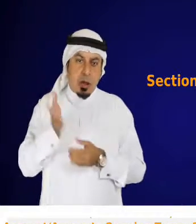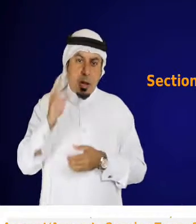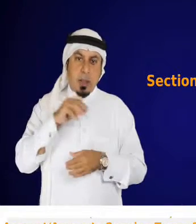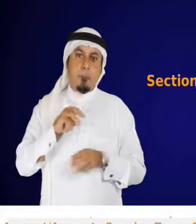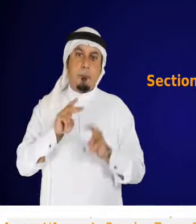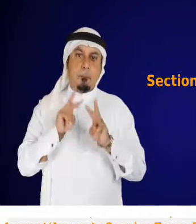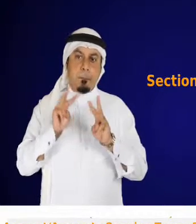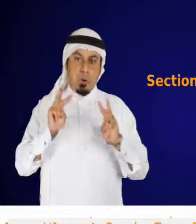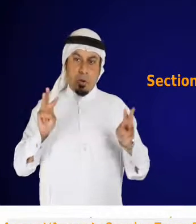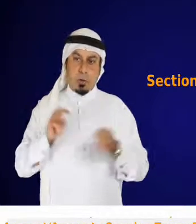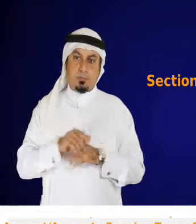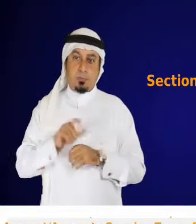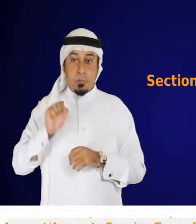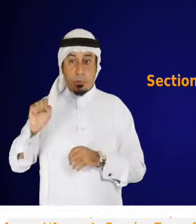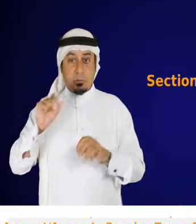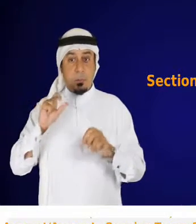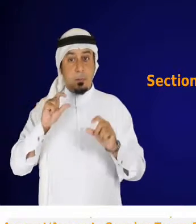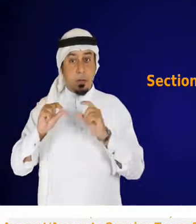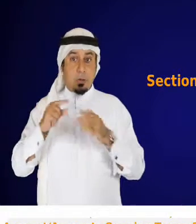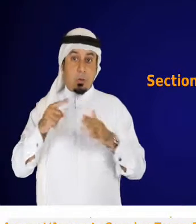it's binding for him.